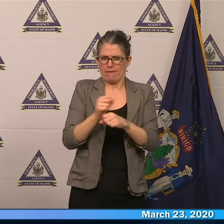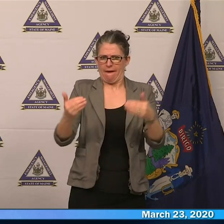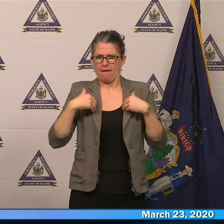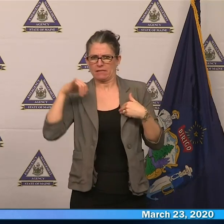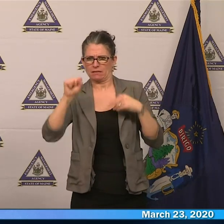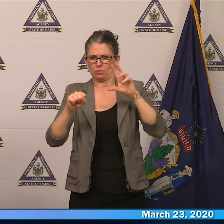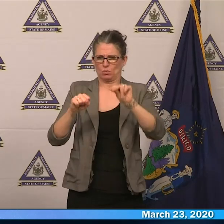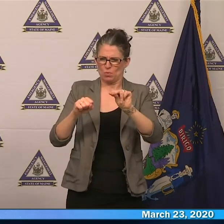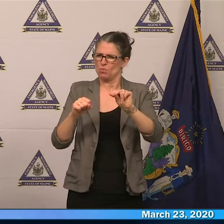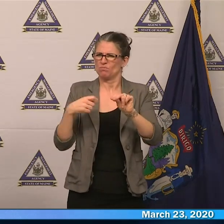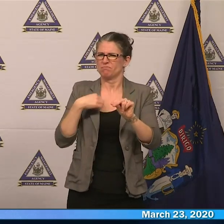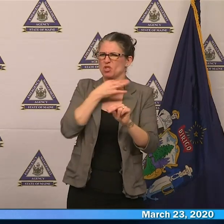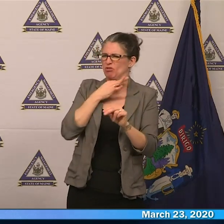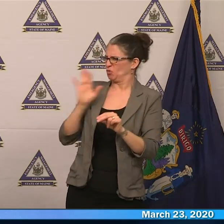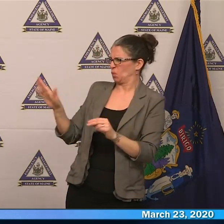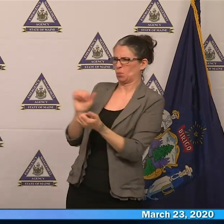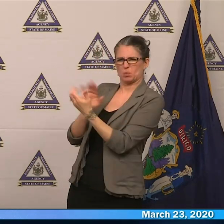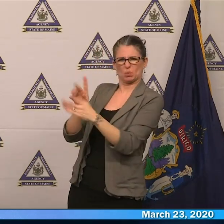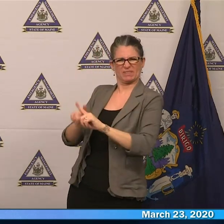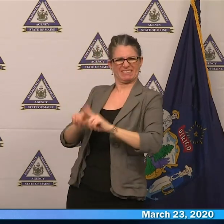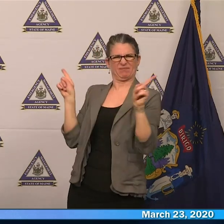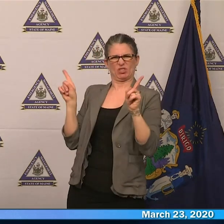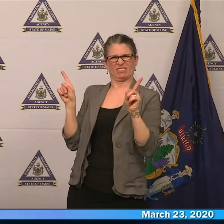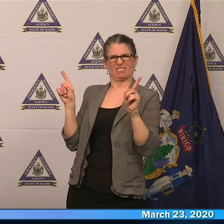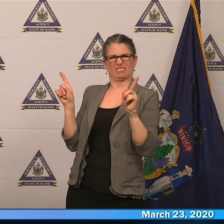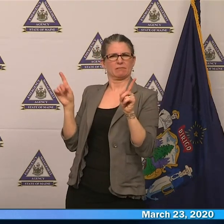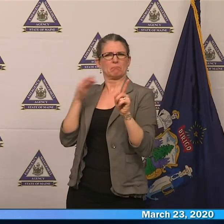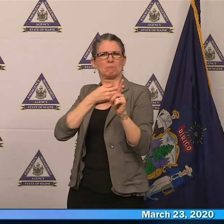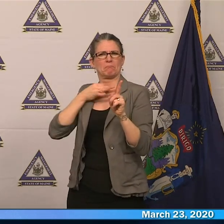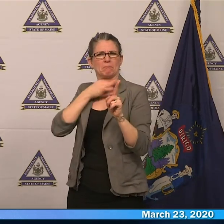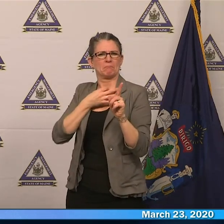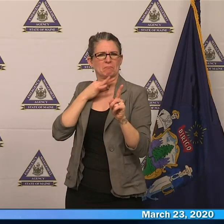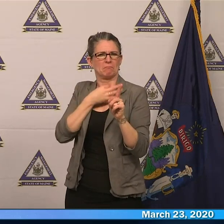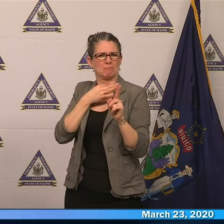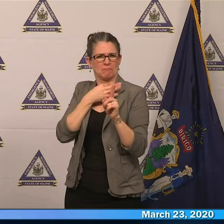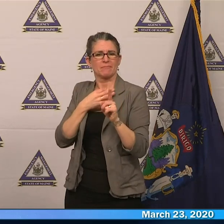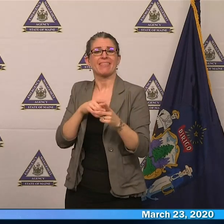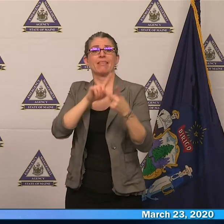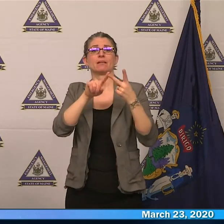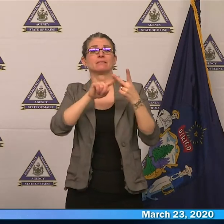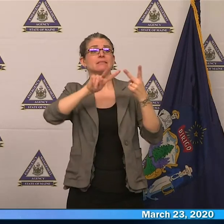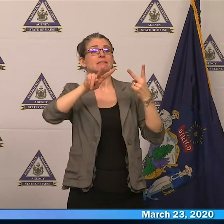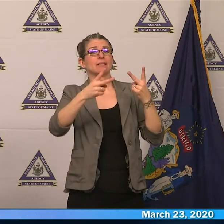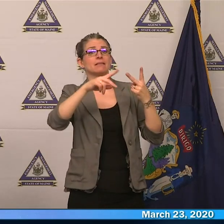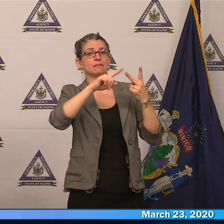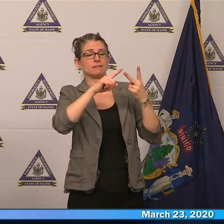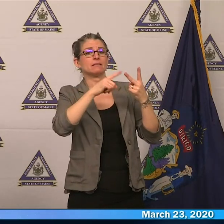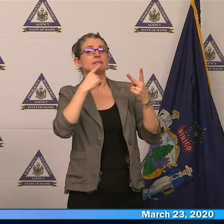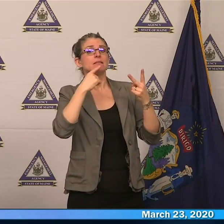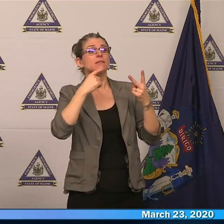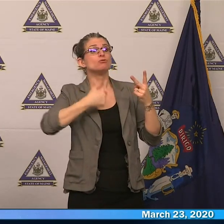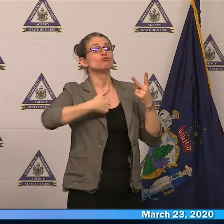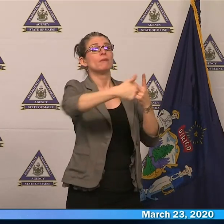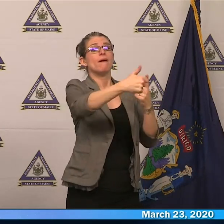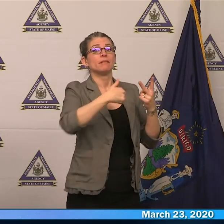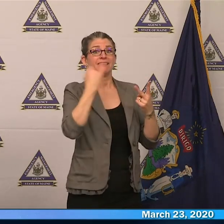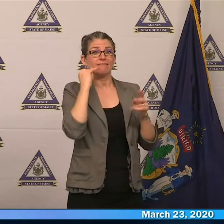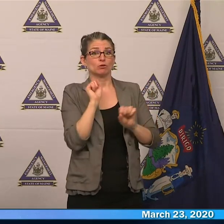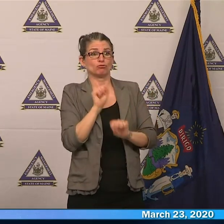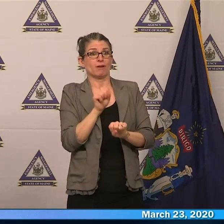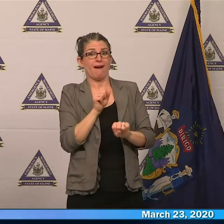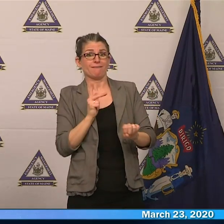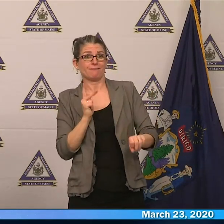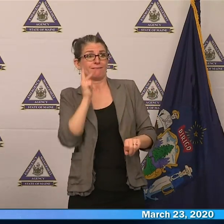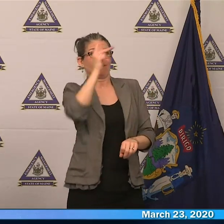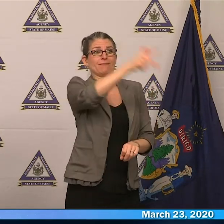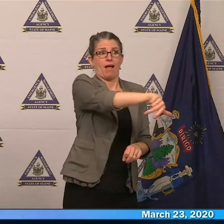if you could speak to that. And the second one on travel, someone asked about out-of-staters coming to Maine. Again, your advice for people who are in Maine who might